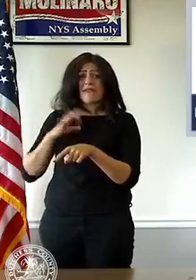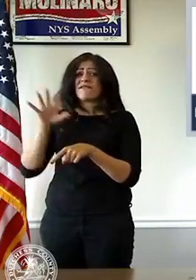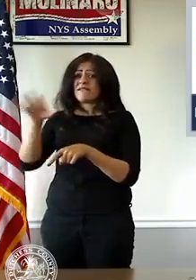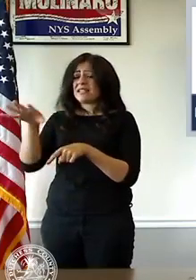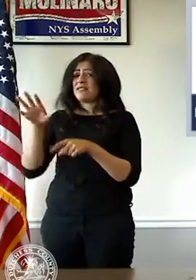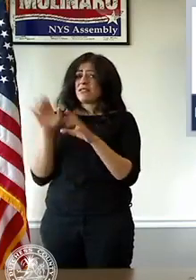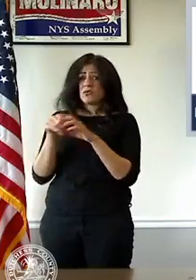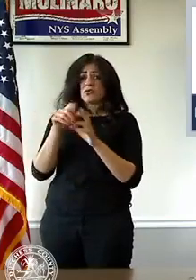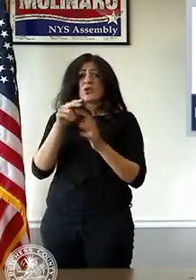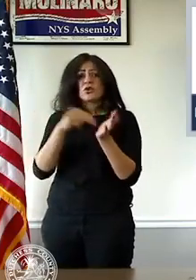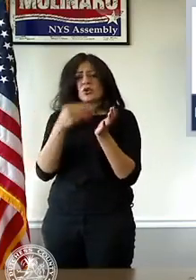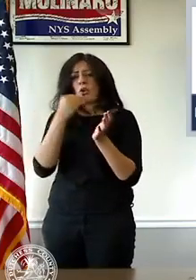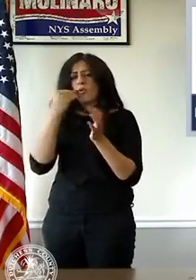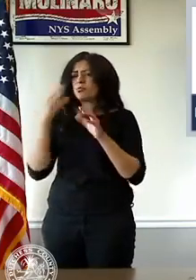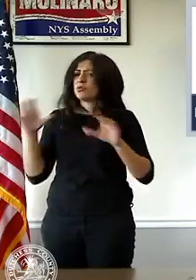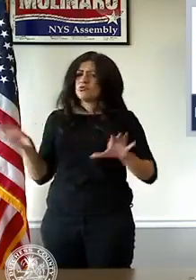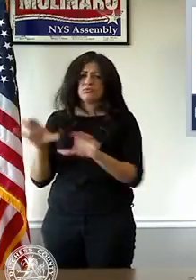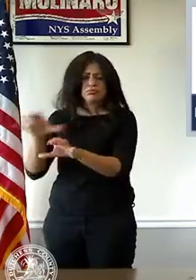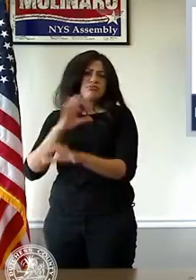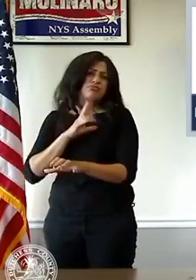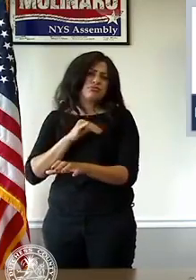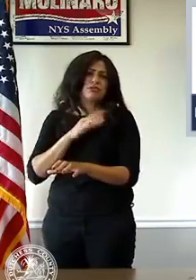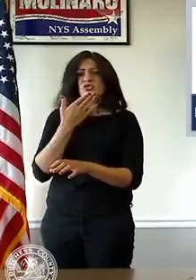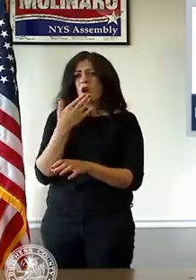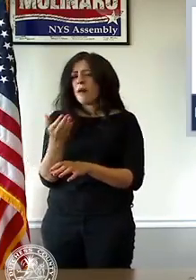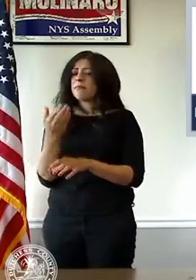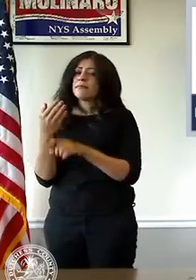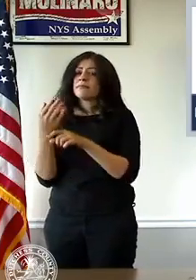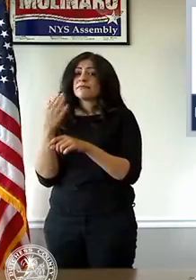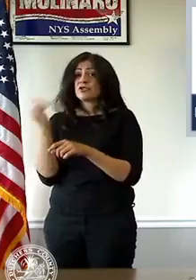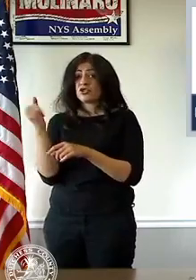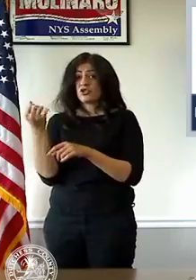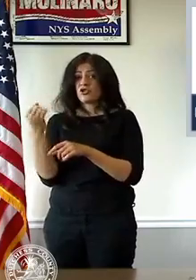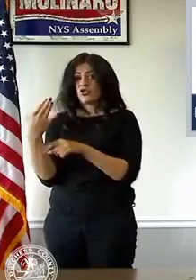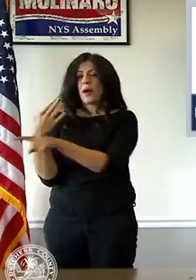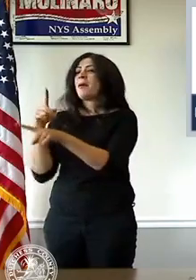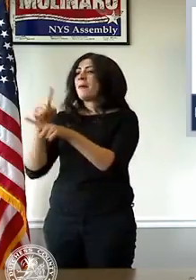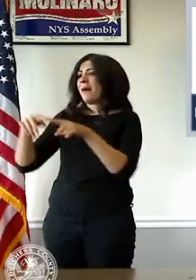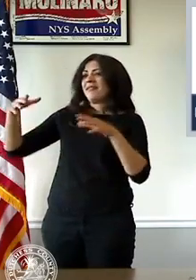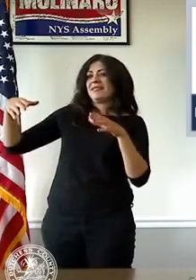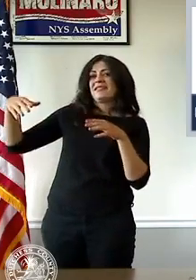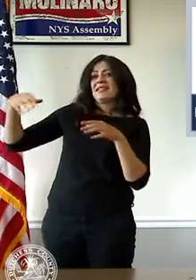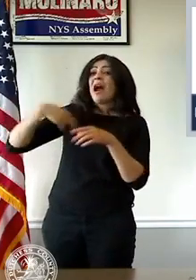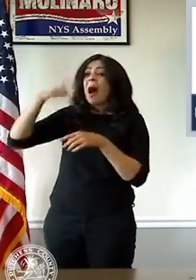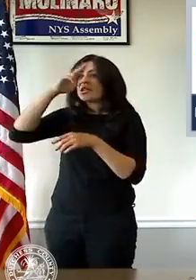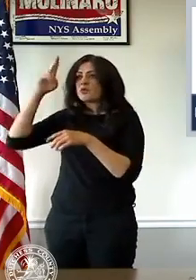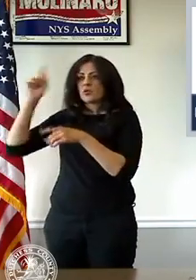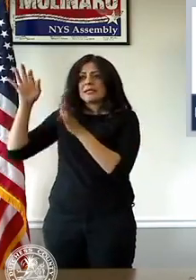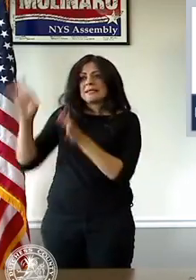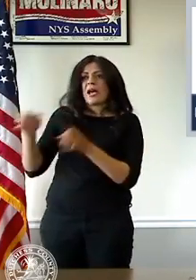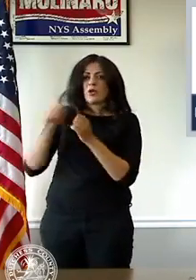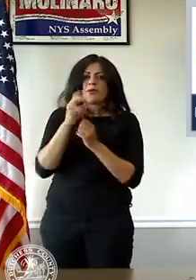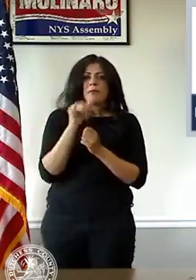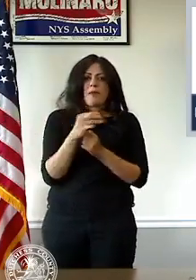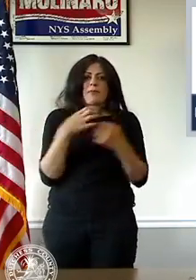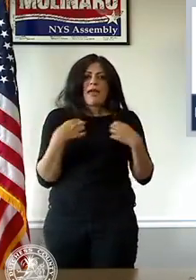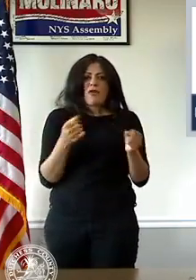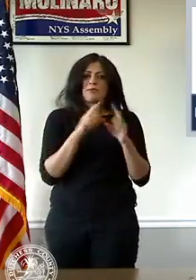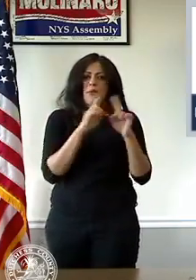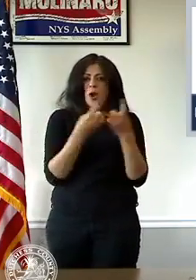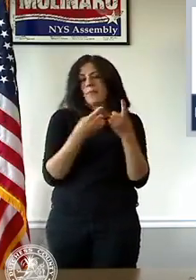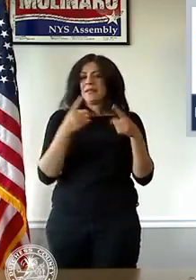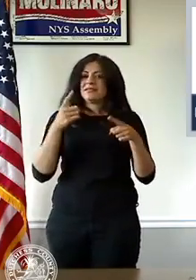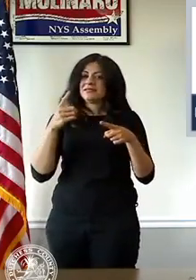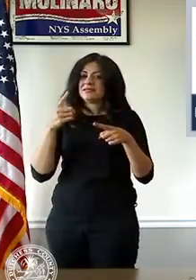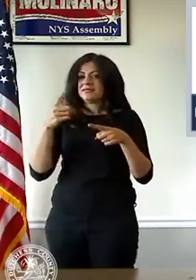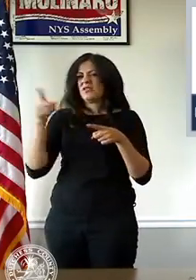in Dutchess County. Very, very grateful to them. But until the hospitals make those decisions with public health at the state and local level, right now you can't